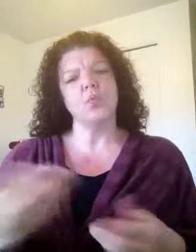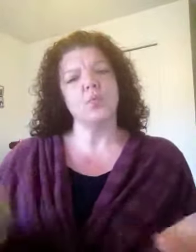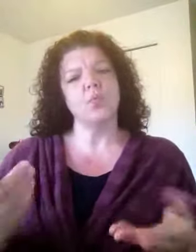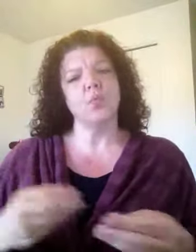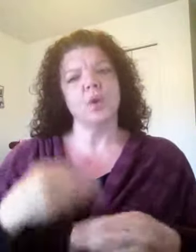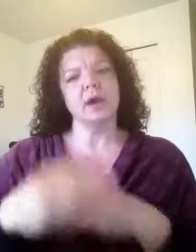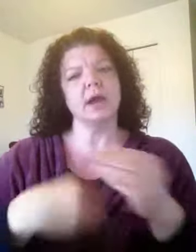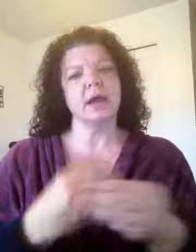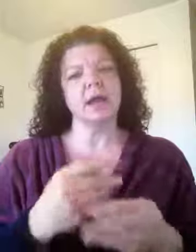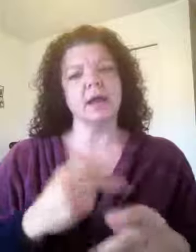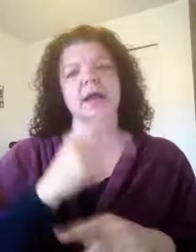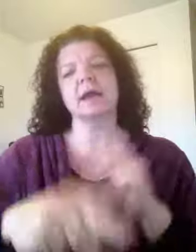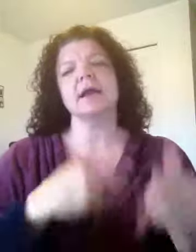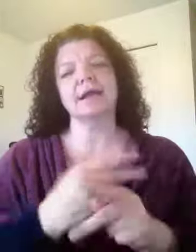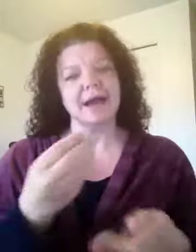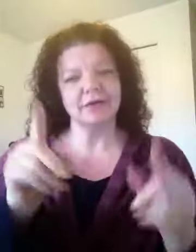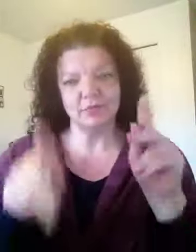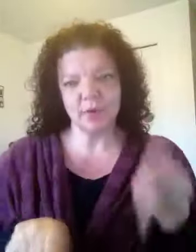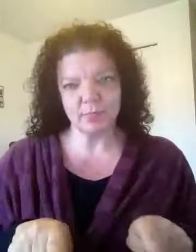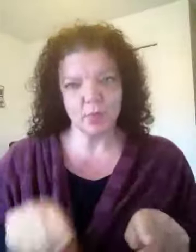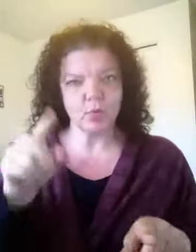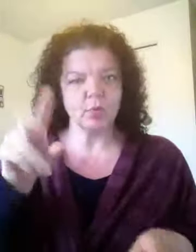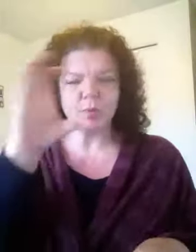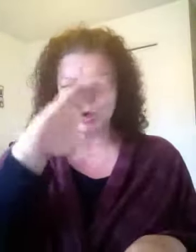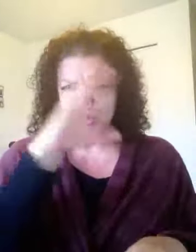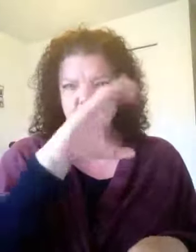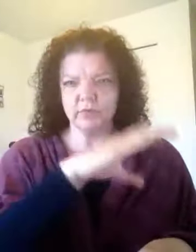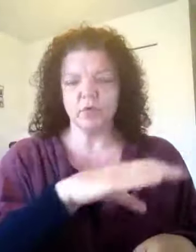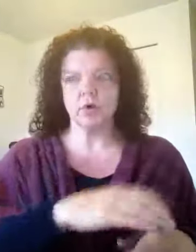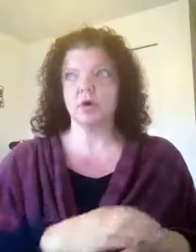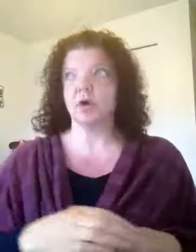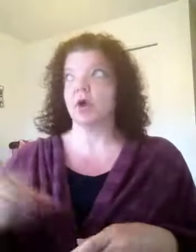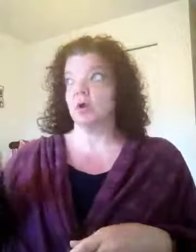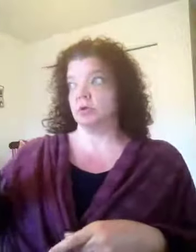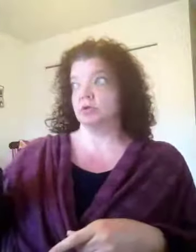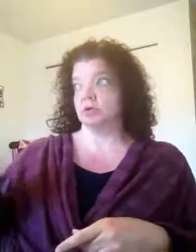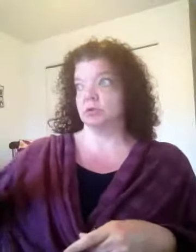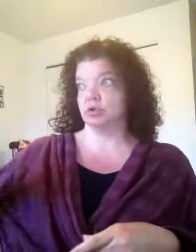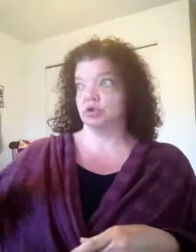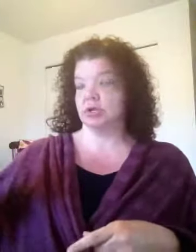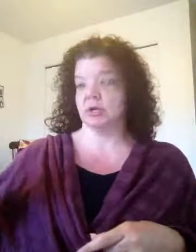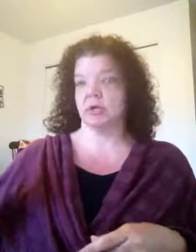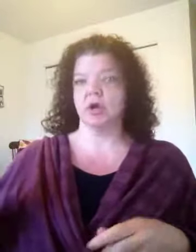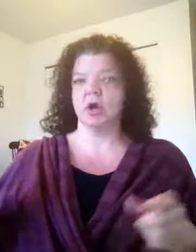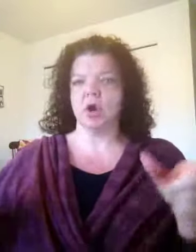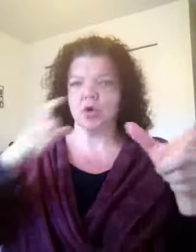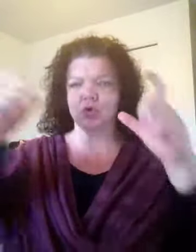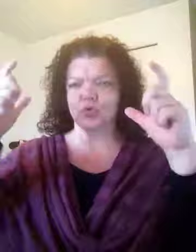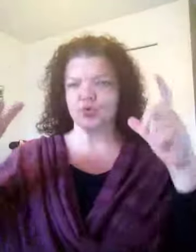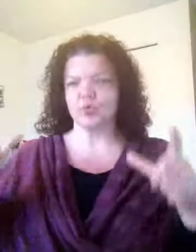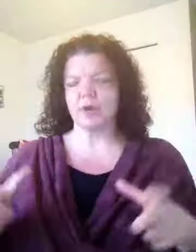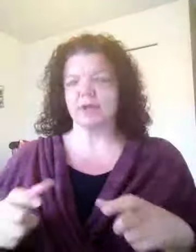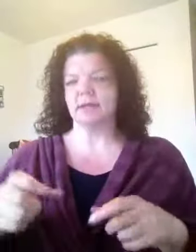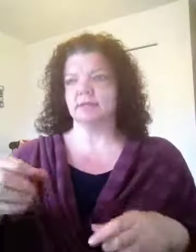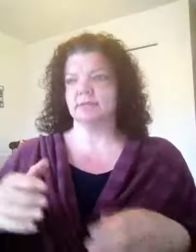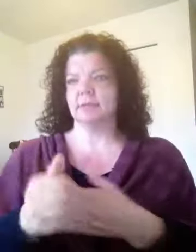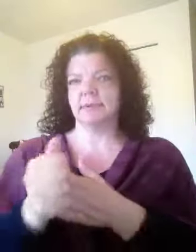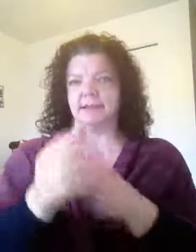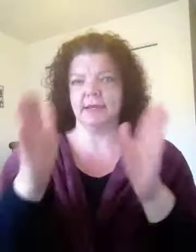So if you'll feast your eyes upon the reading I can statements for today. The first one is the same from yesterday. It's at the top of your sheet. It